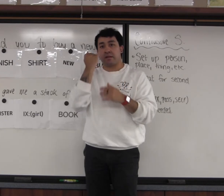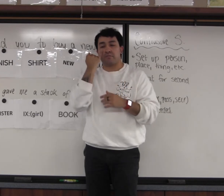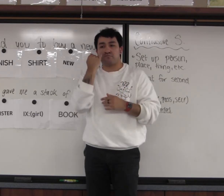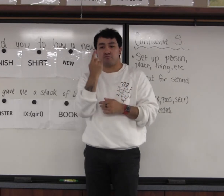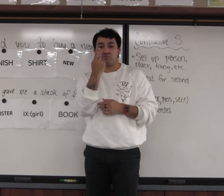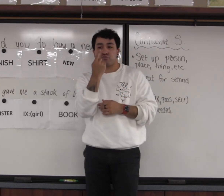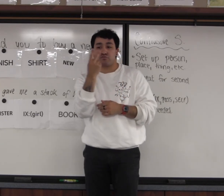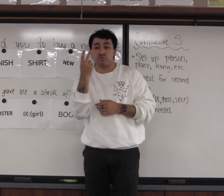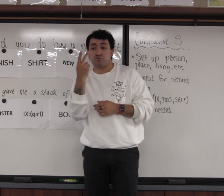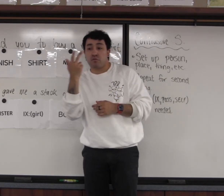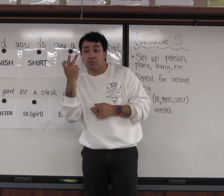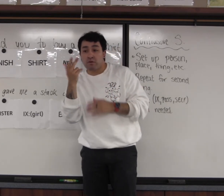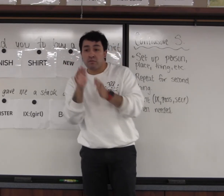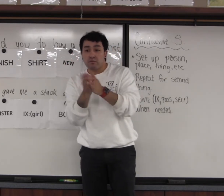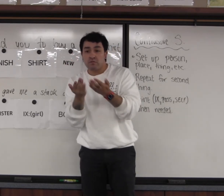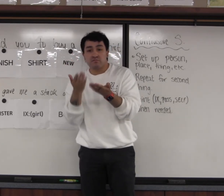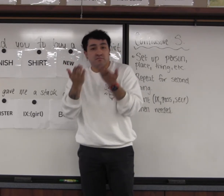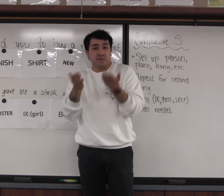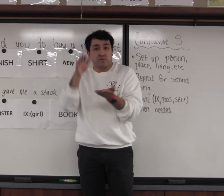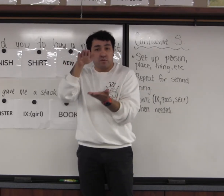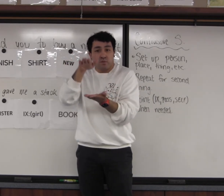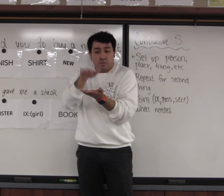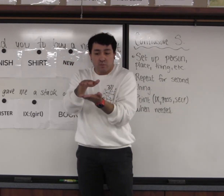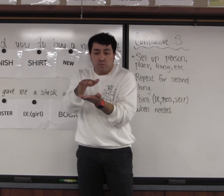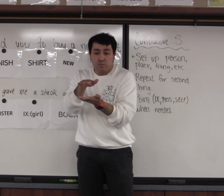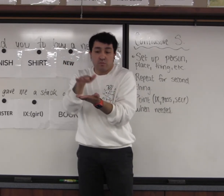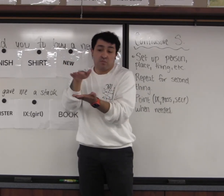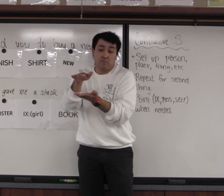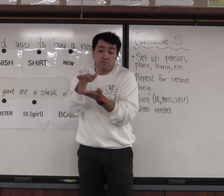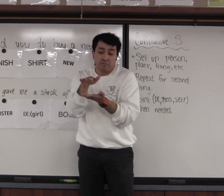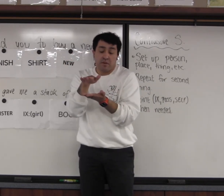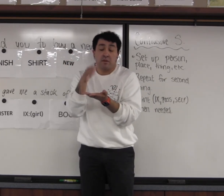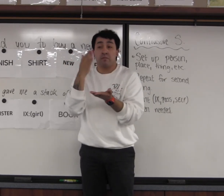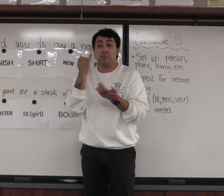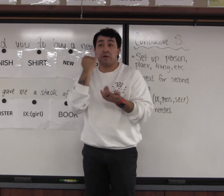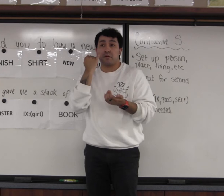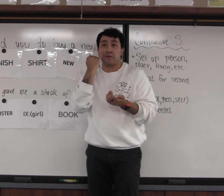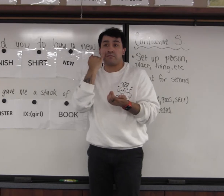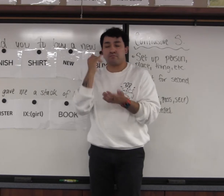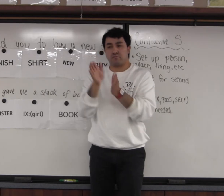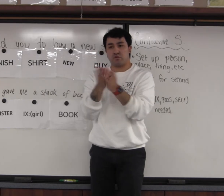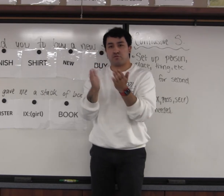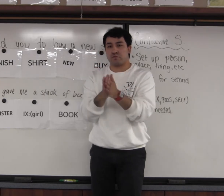depends on how many books there are, right? 1, 2, 3 books, maybe it's a smaller stack. But